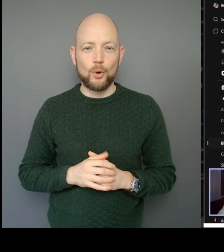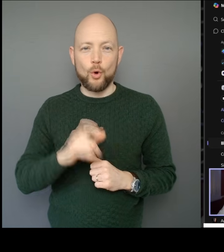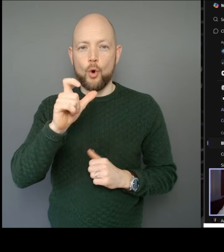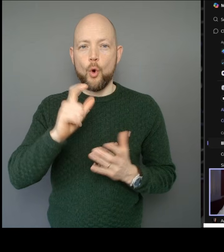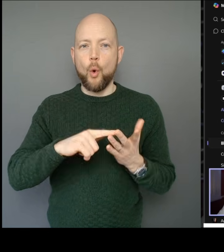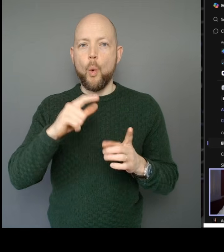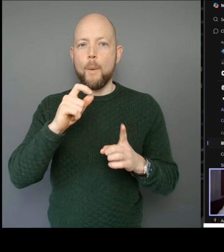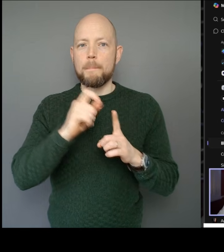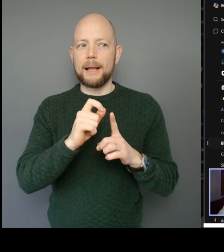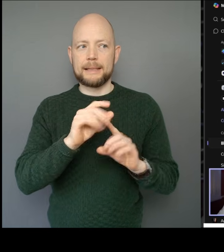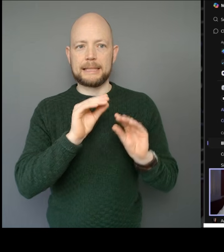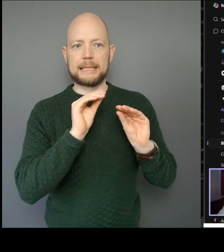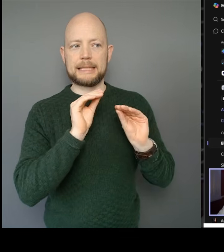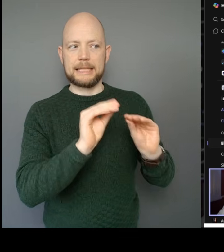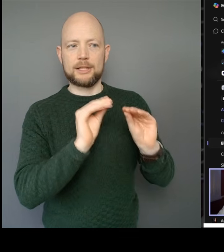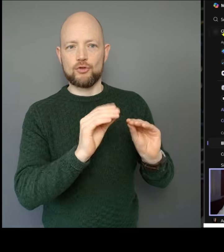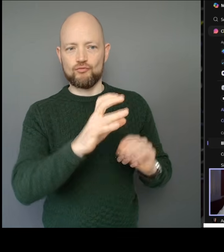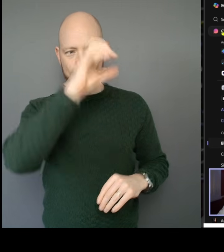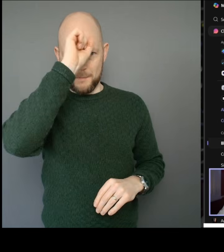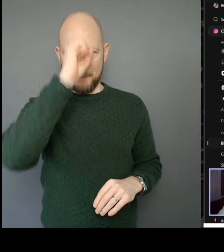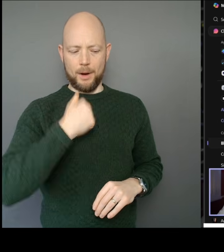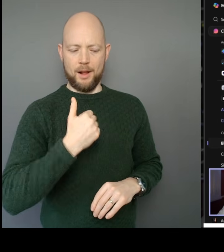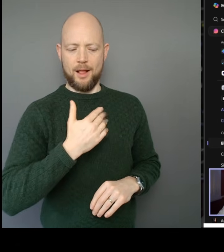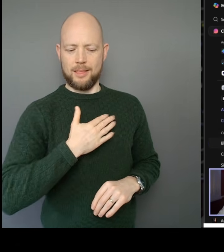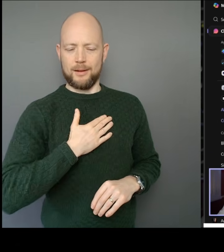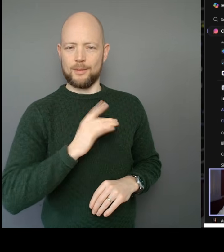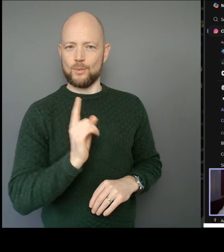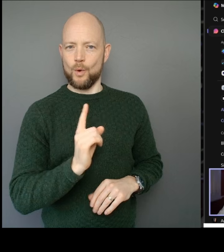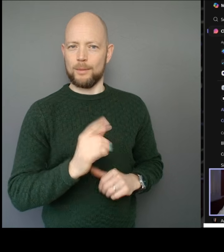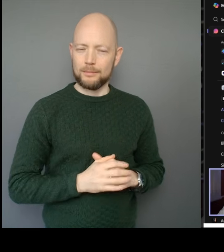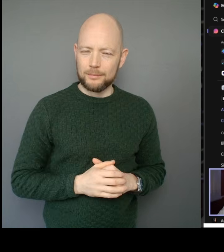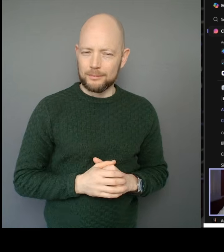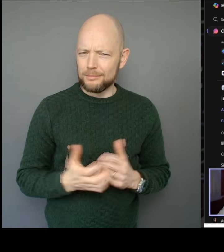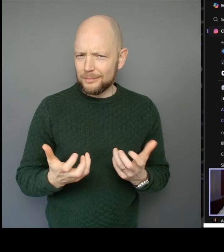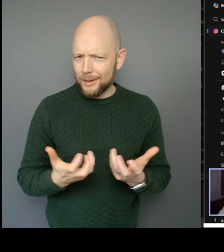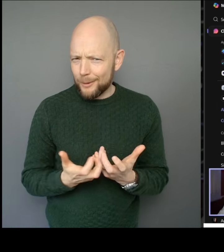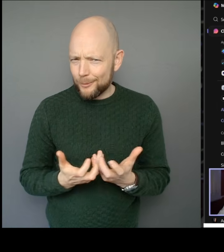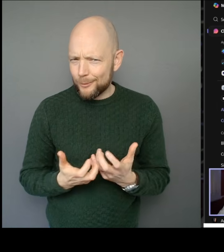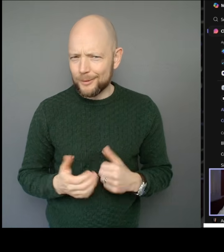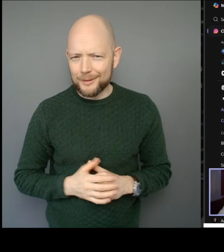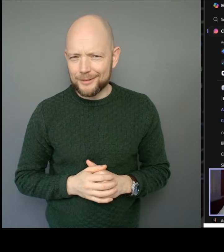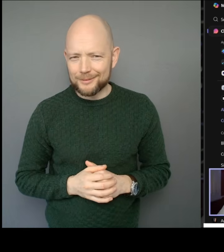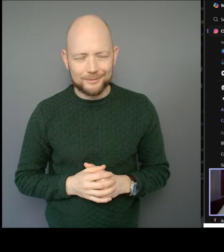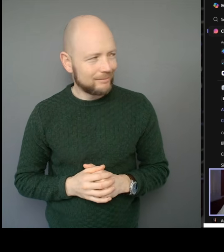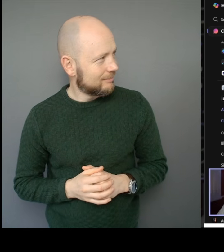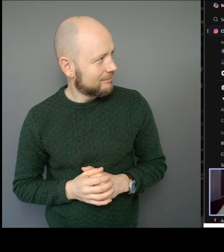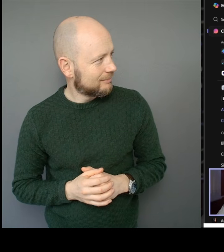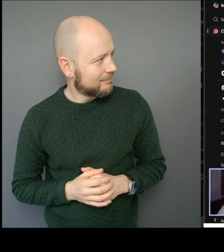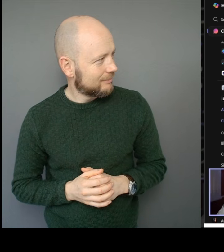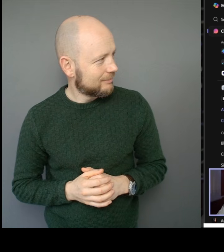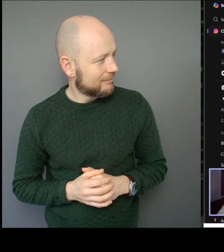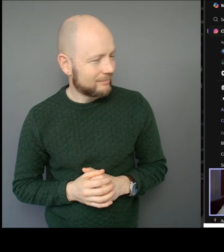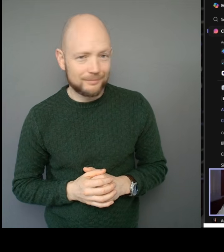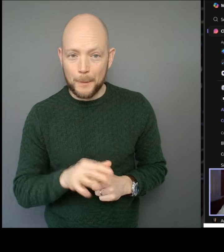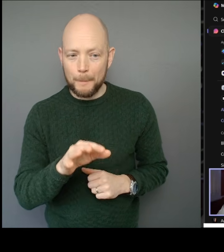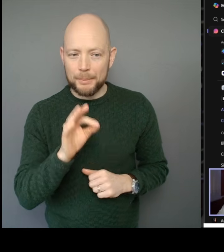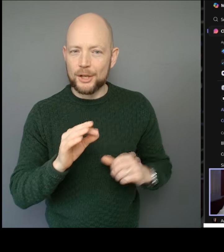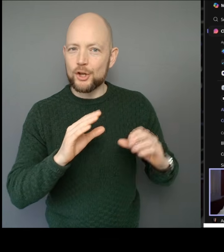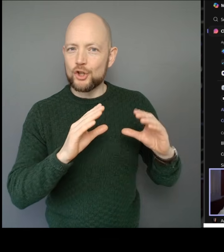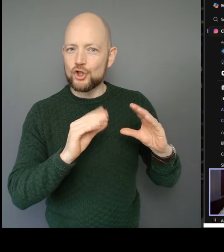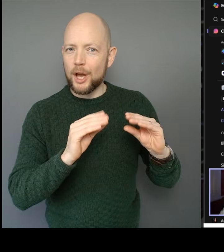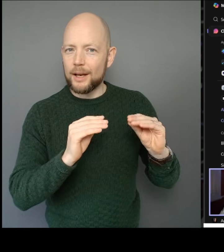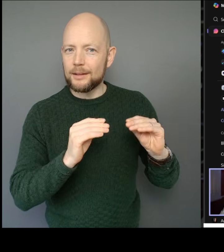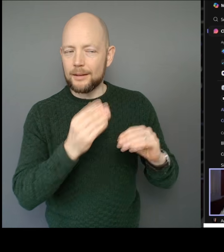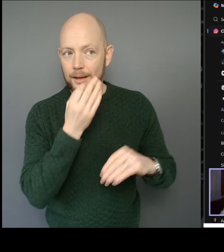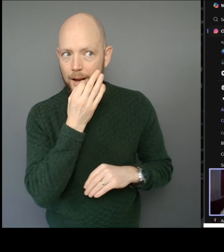M365 Copilot app and we basically select chat on the left-hand side, you can actually tell Copilot to remember things.